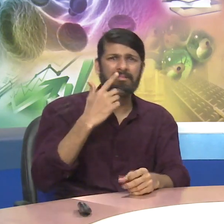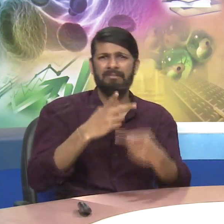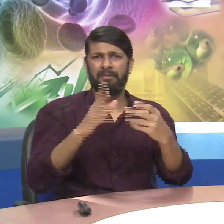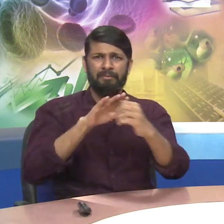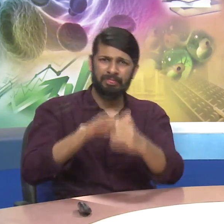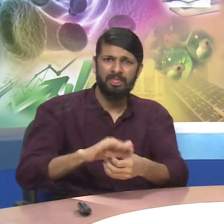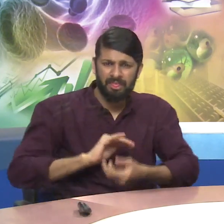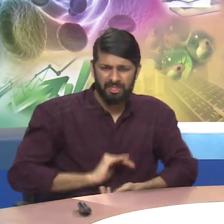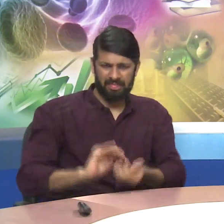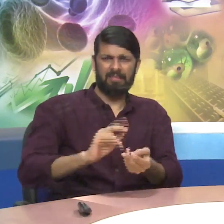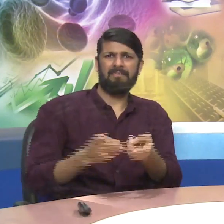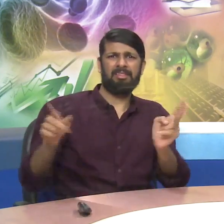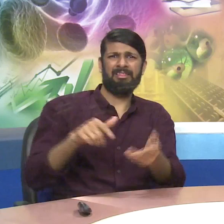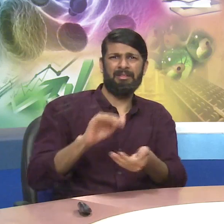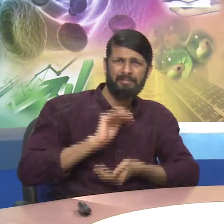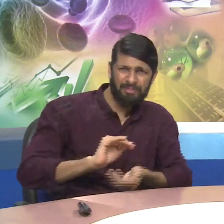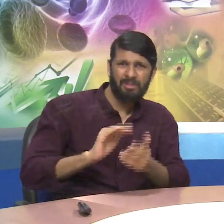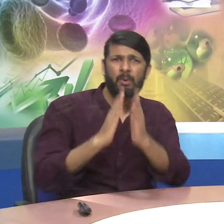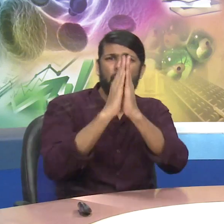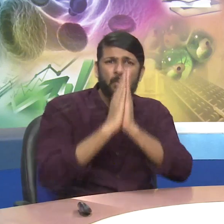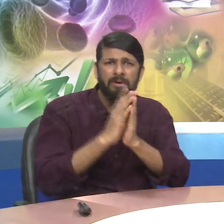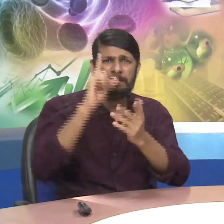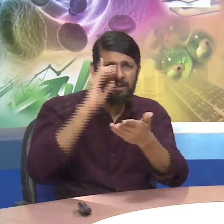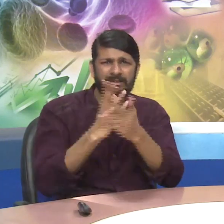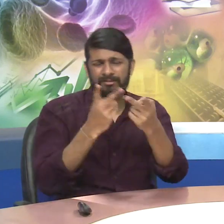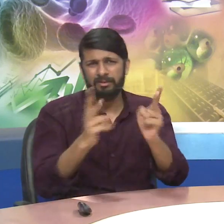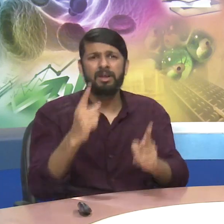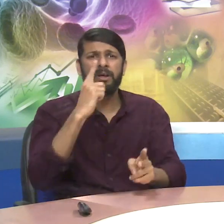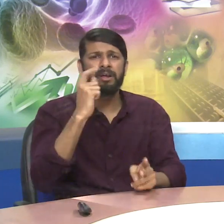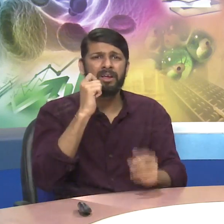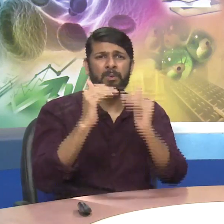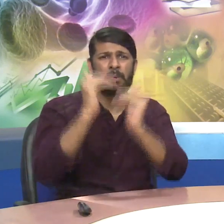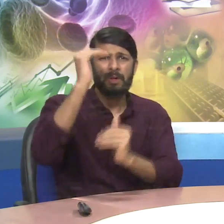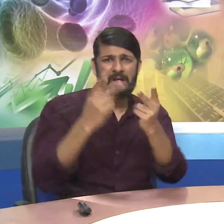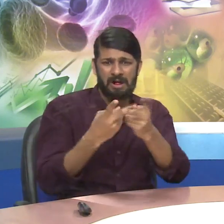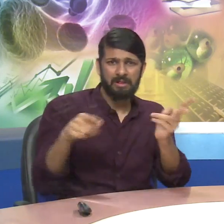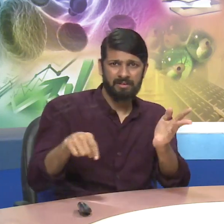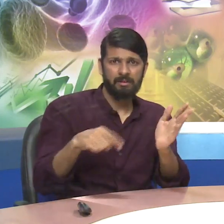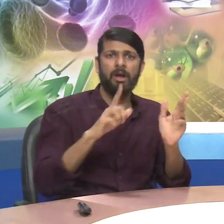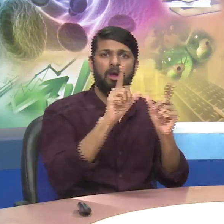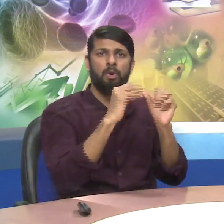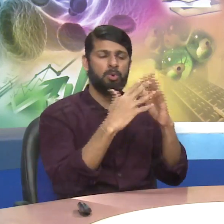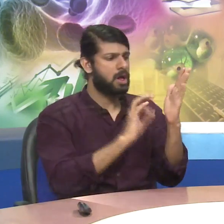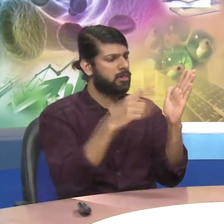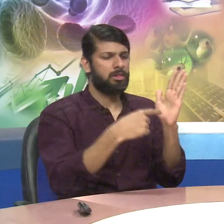any discrimination based on caste, creed, birth, religion, or sex, etc.